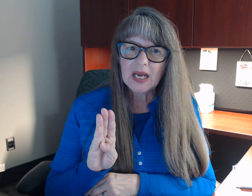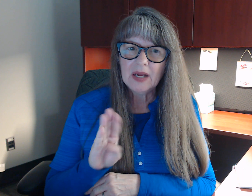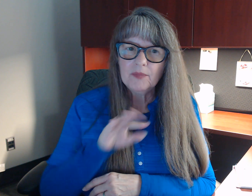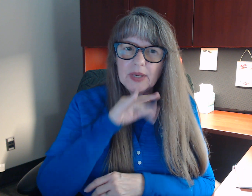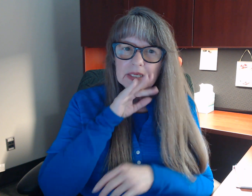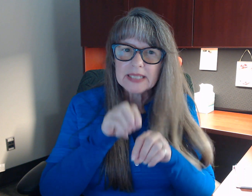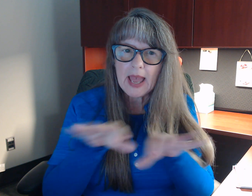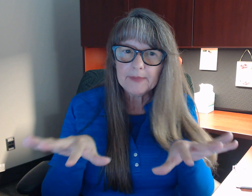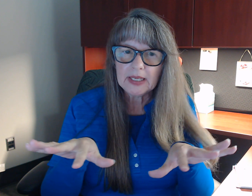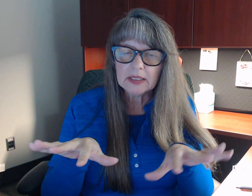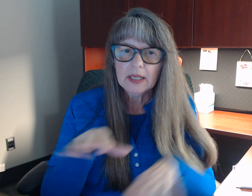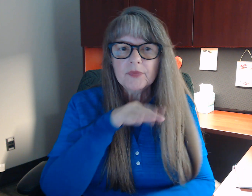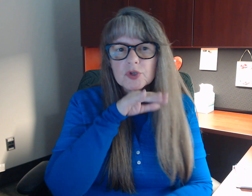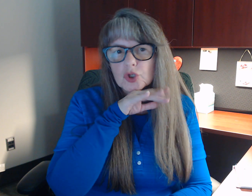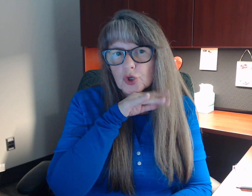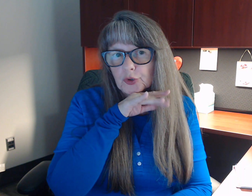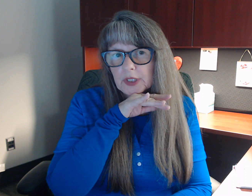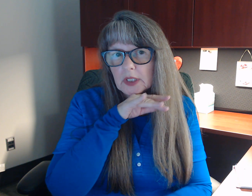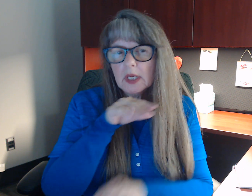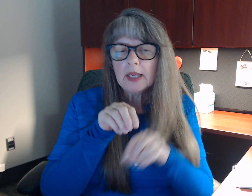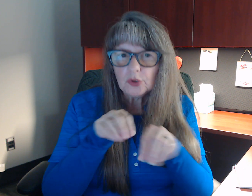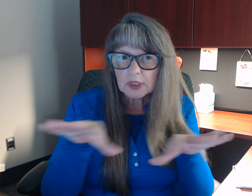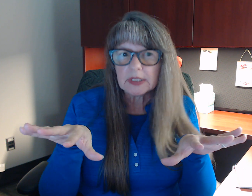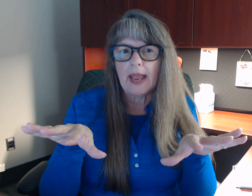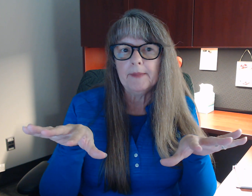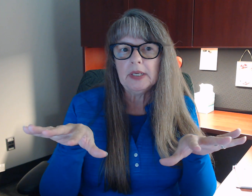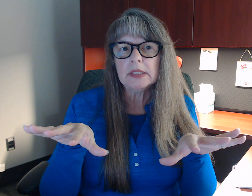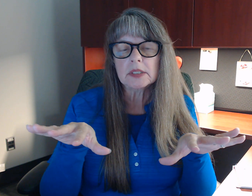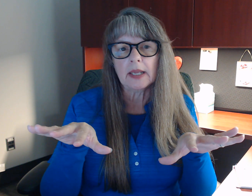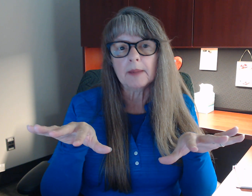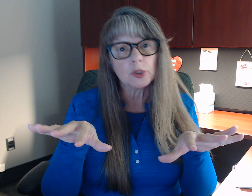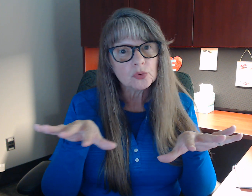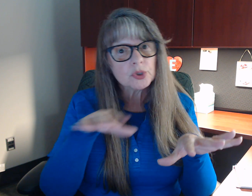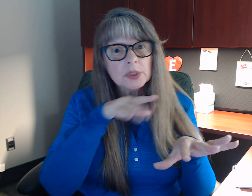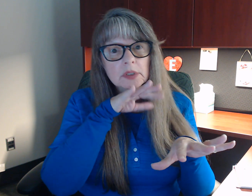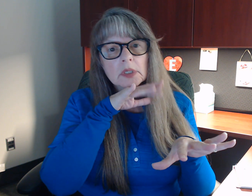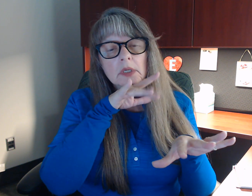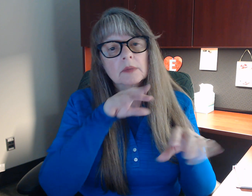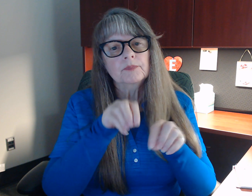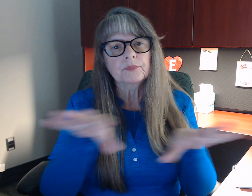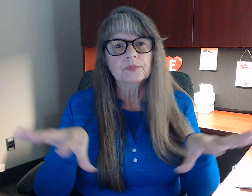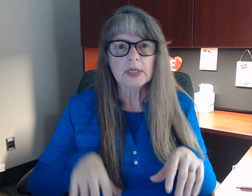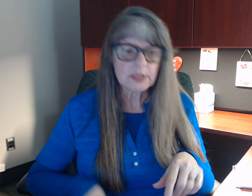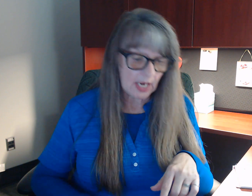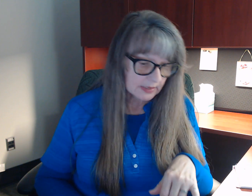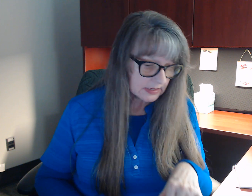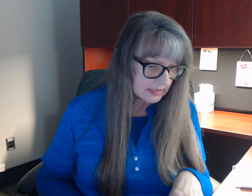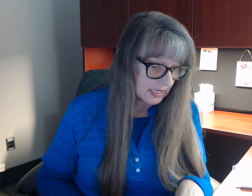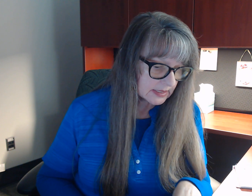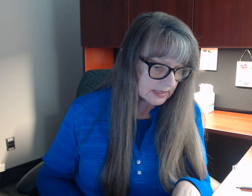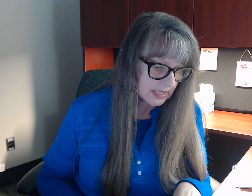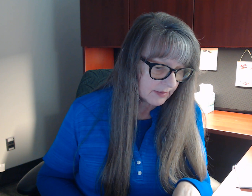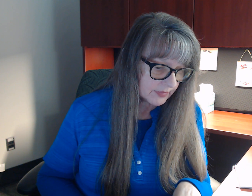a contaminant. This is dirty and contaminant, like pollution. It's kind of the same. It's the same thing.